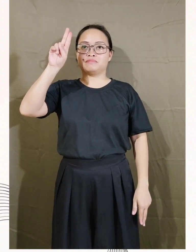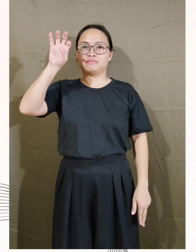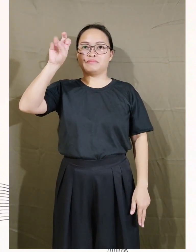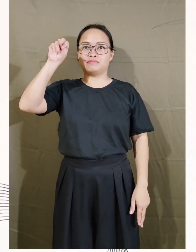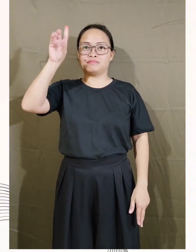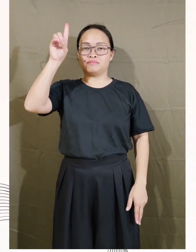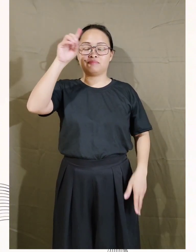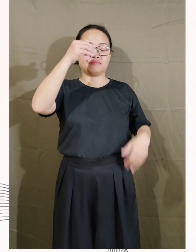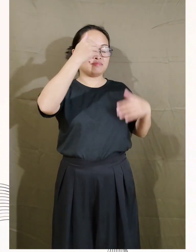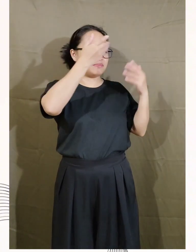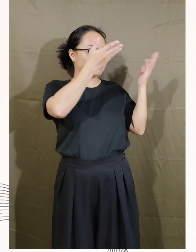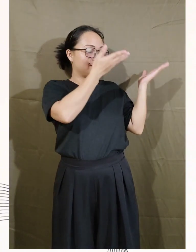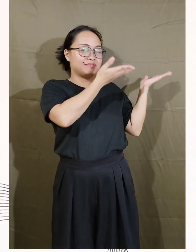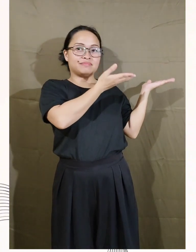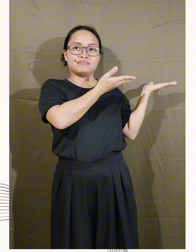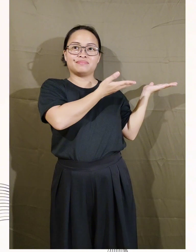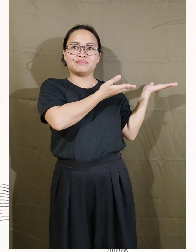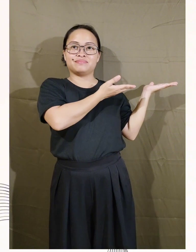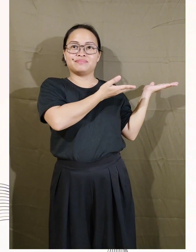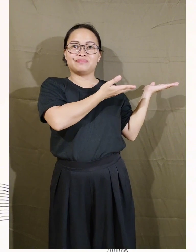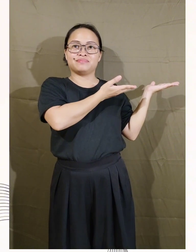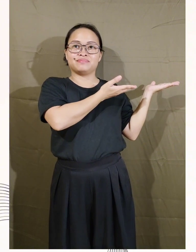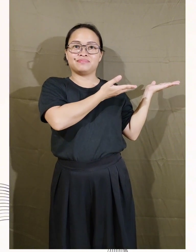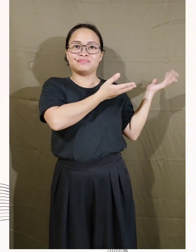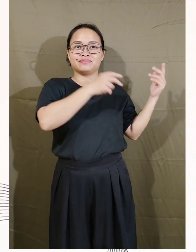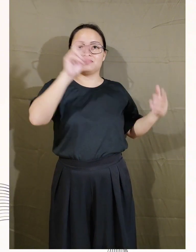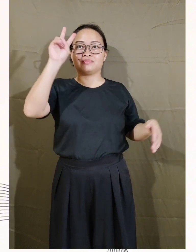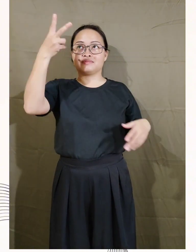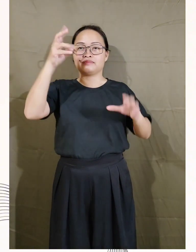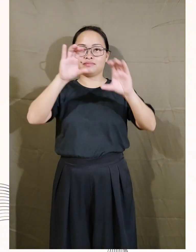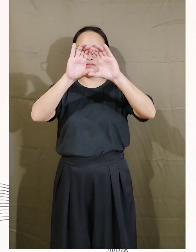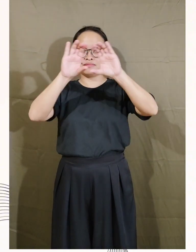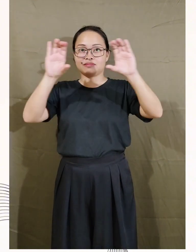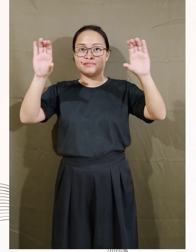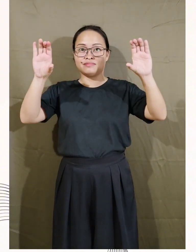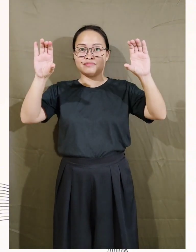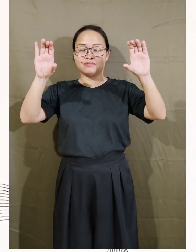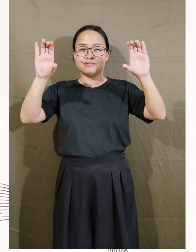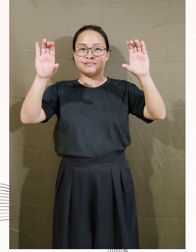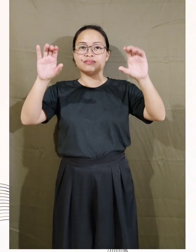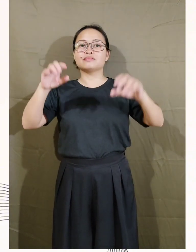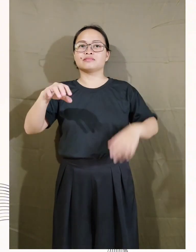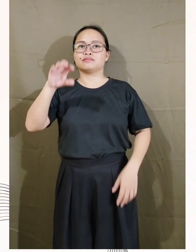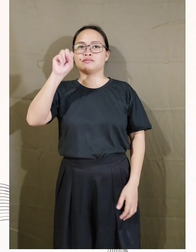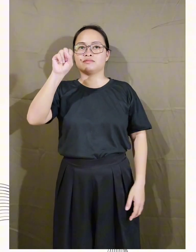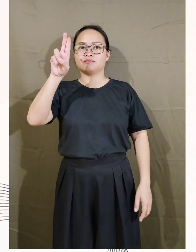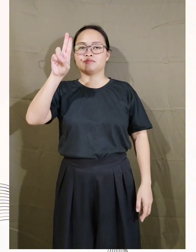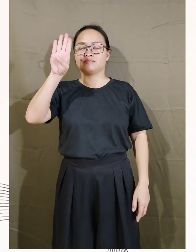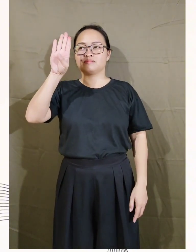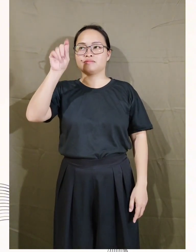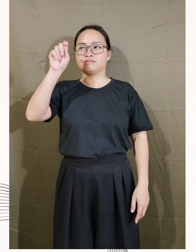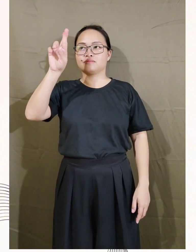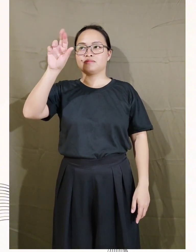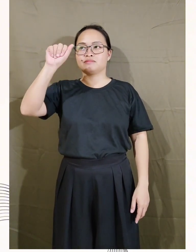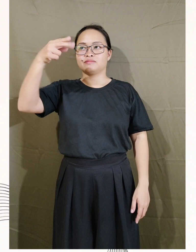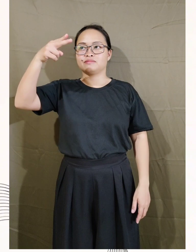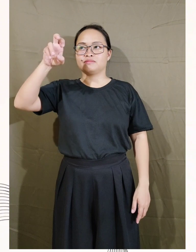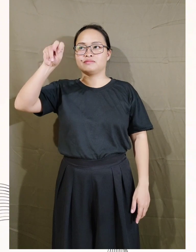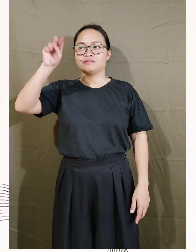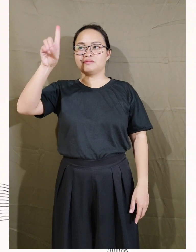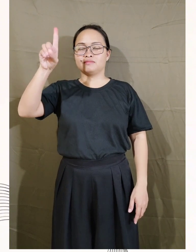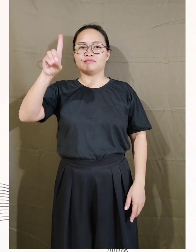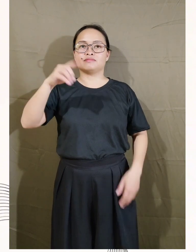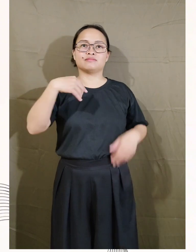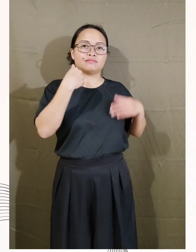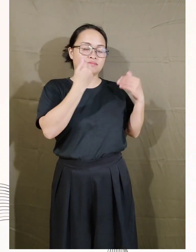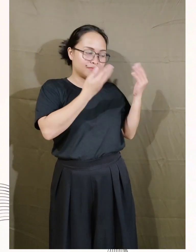the minuend, while the second number or the number below the minuend is what we call the